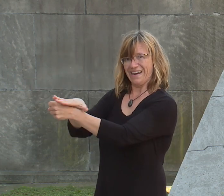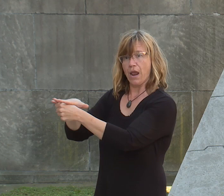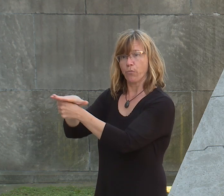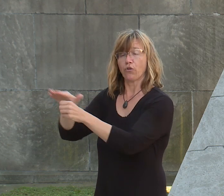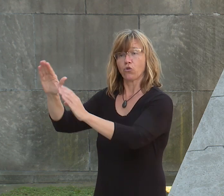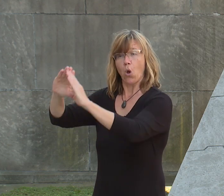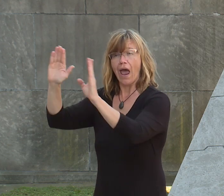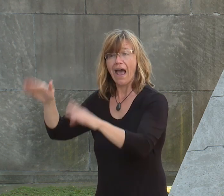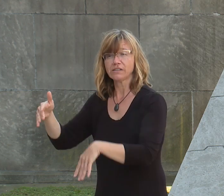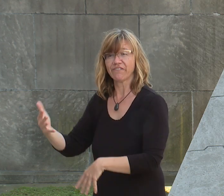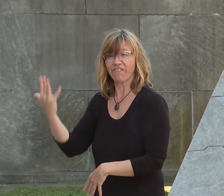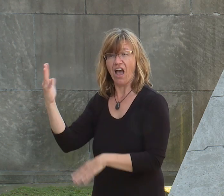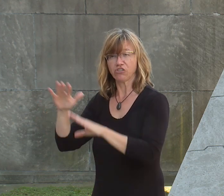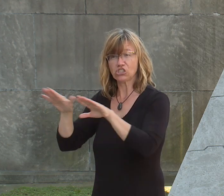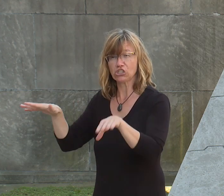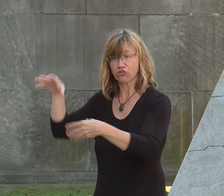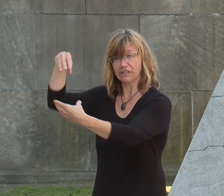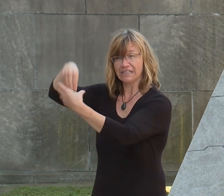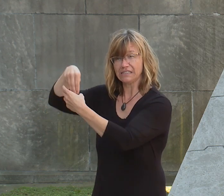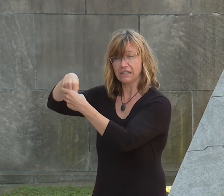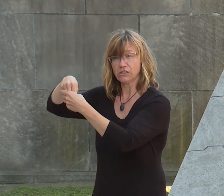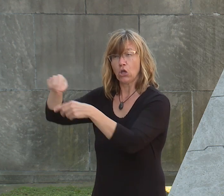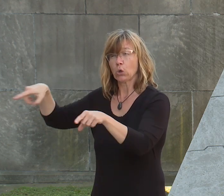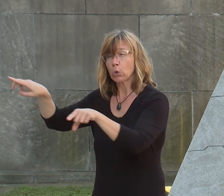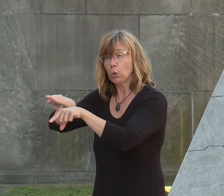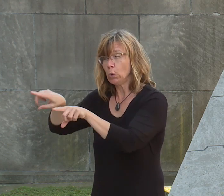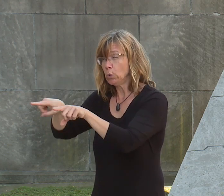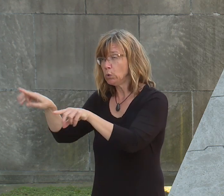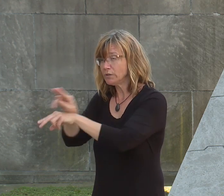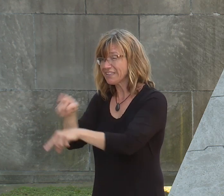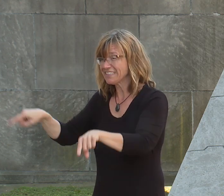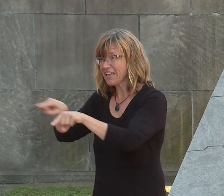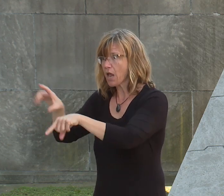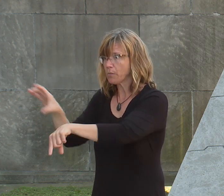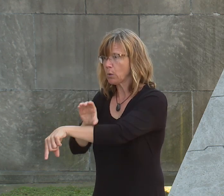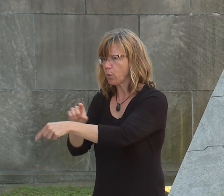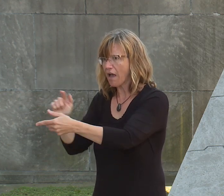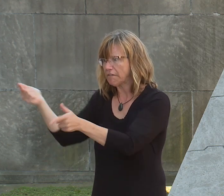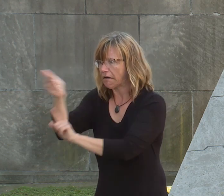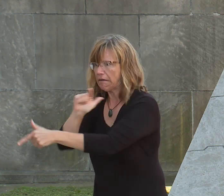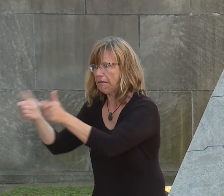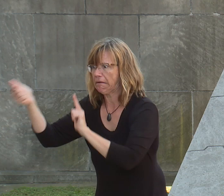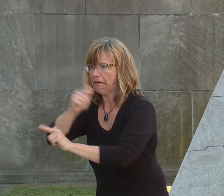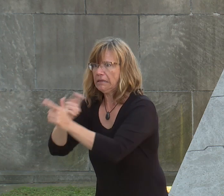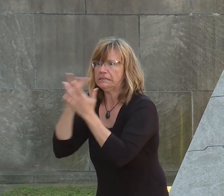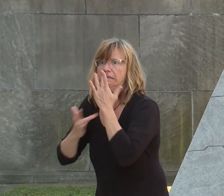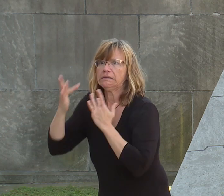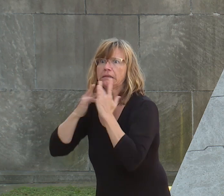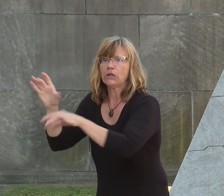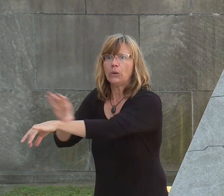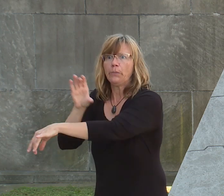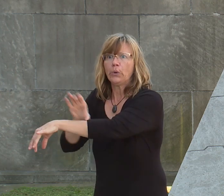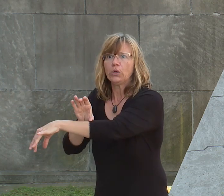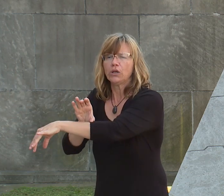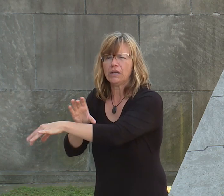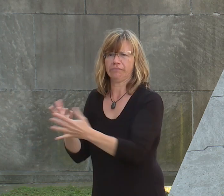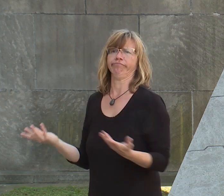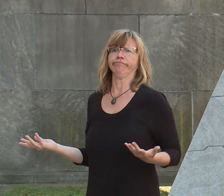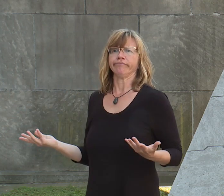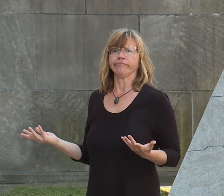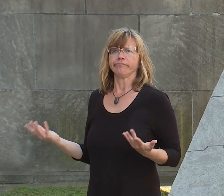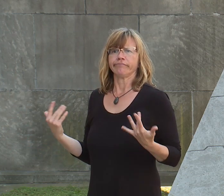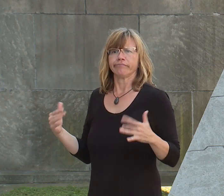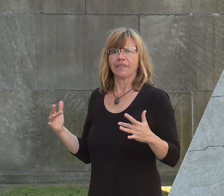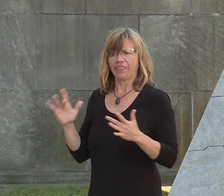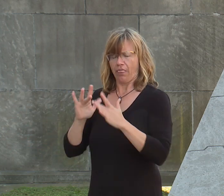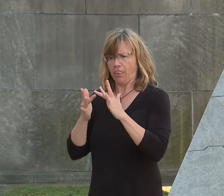were 5 children that had to use the same internet, and you had 5 computers, but the internet speed couldn't keep up, and that you were struggling,